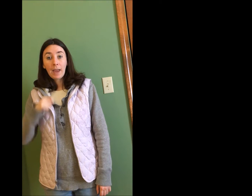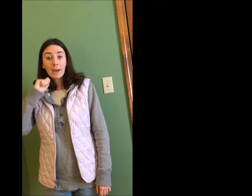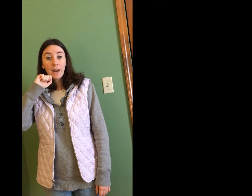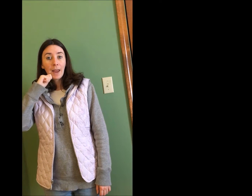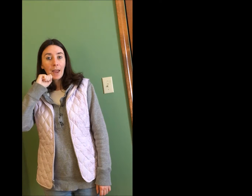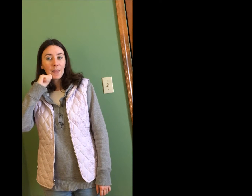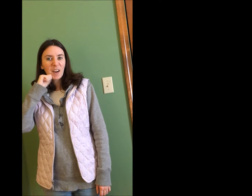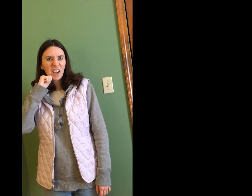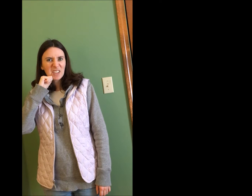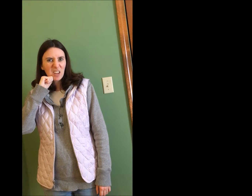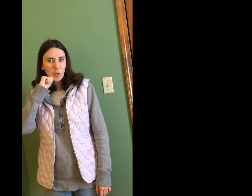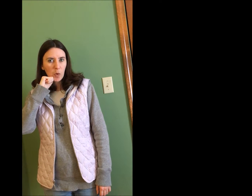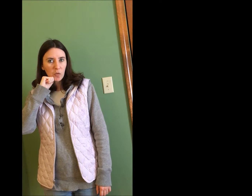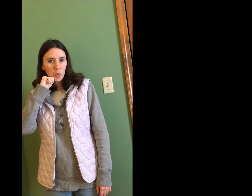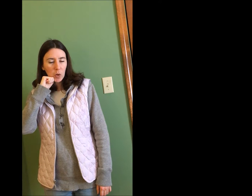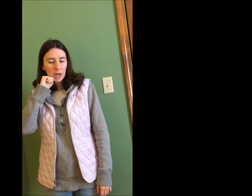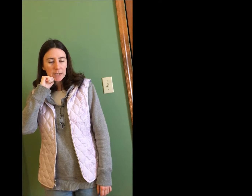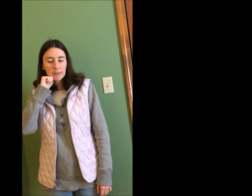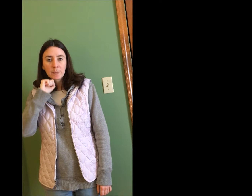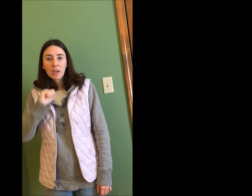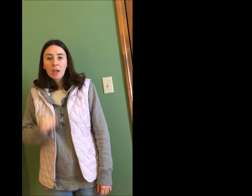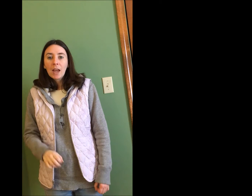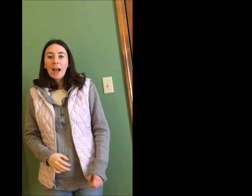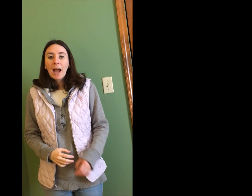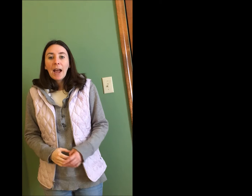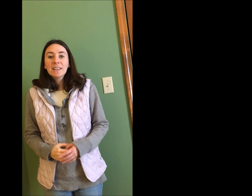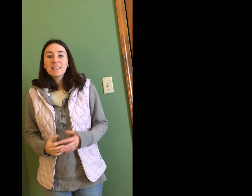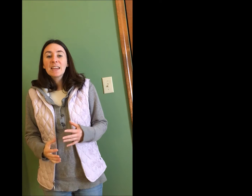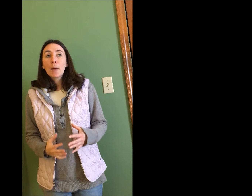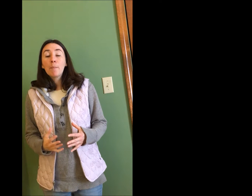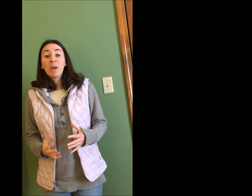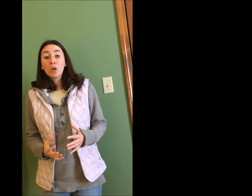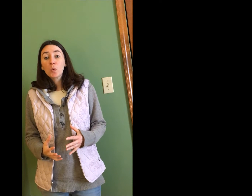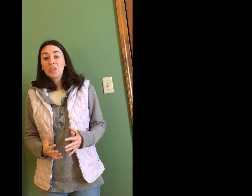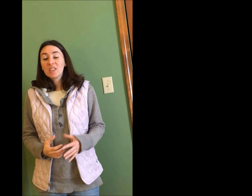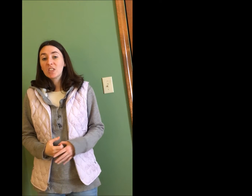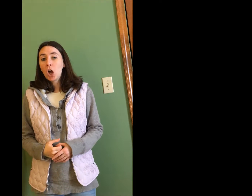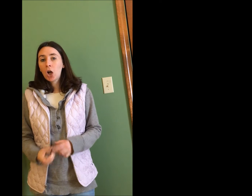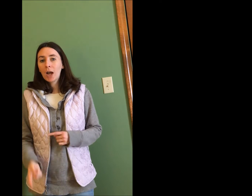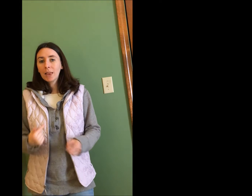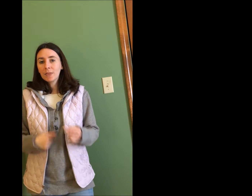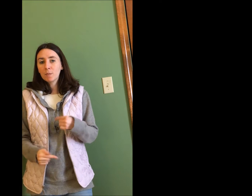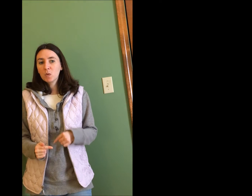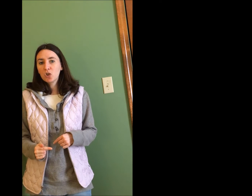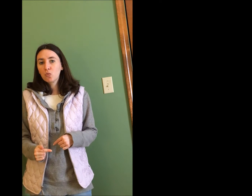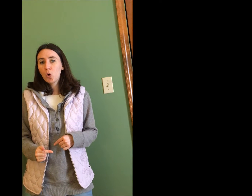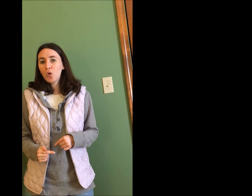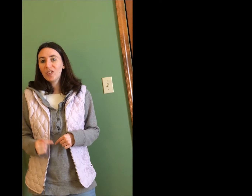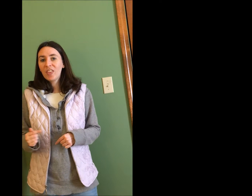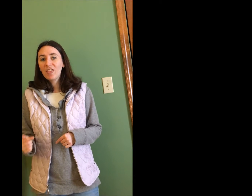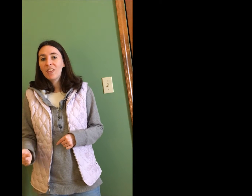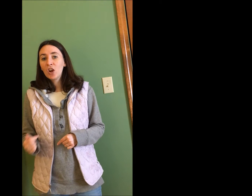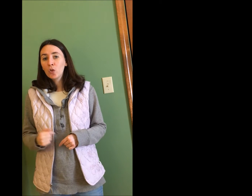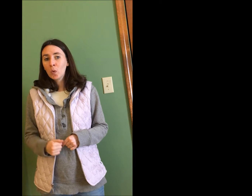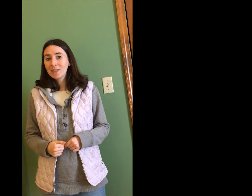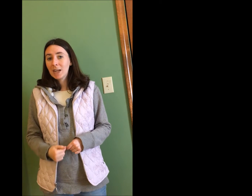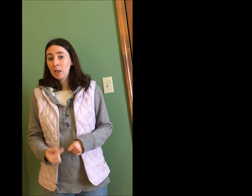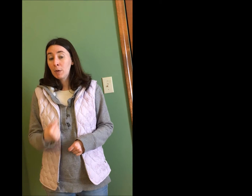and then I tell them what food it is. As they get better with the song, I let them switch roles, and they're the ones telling me